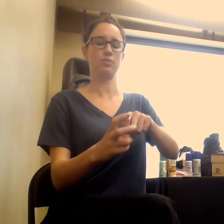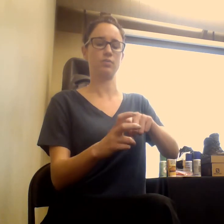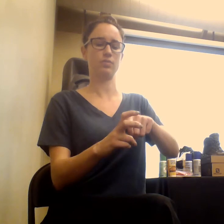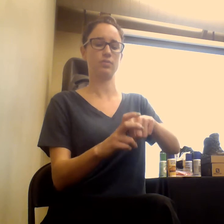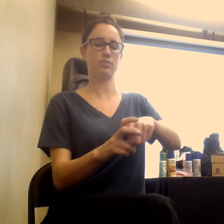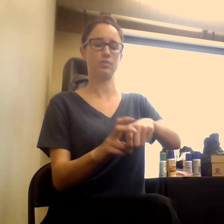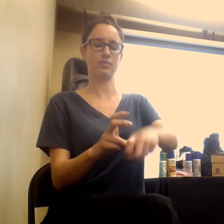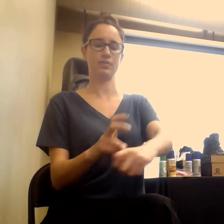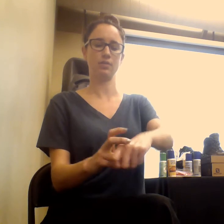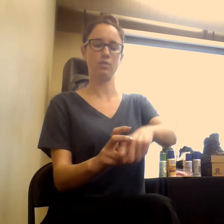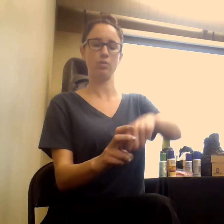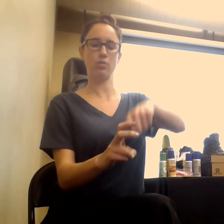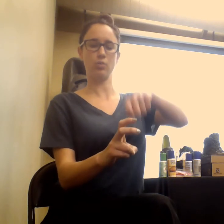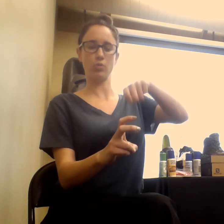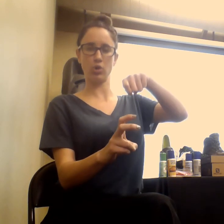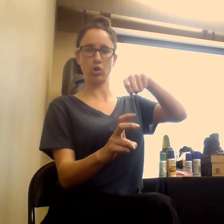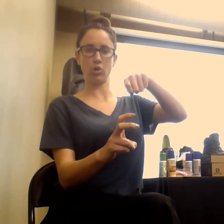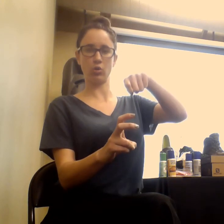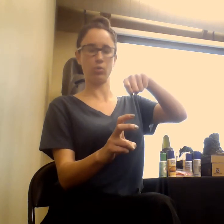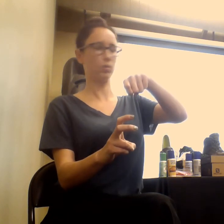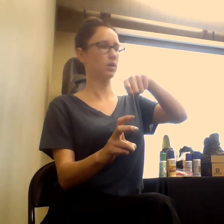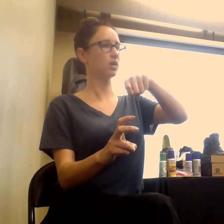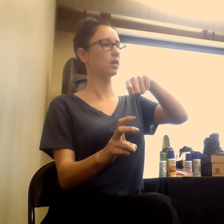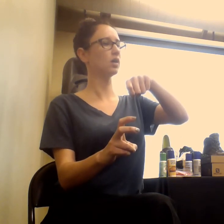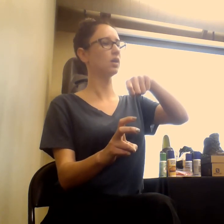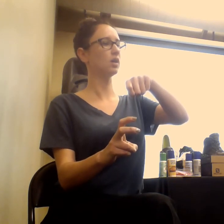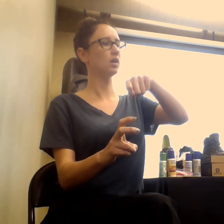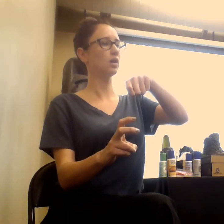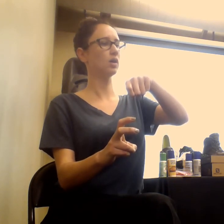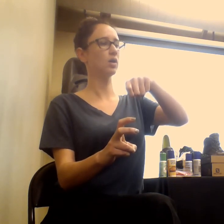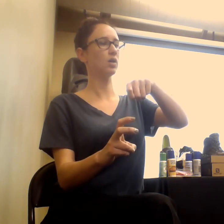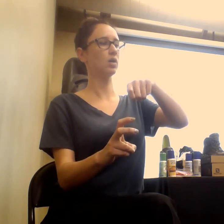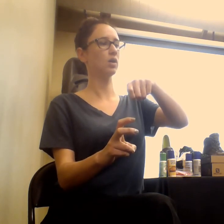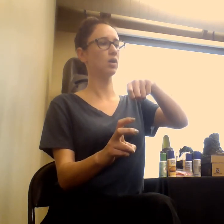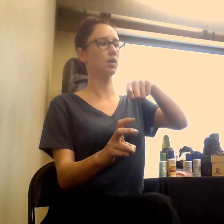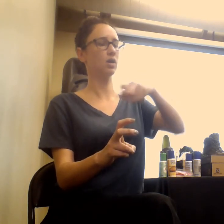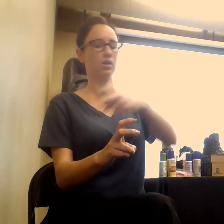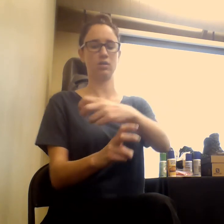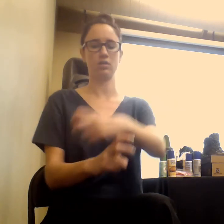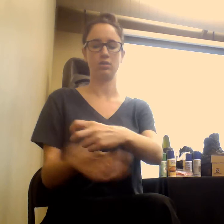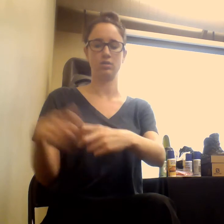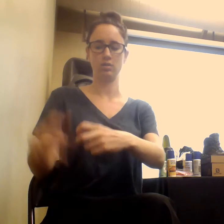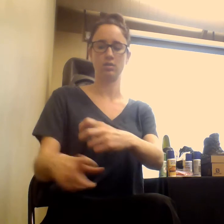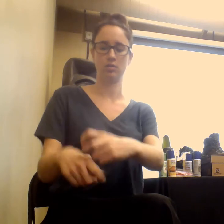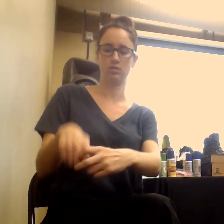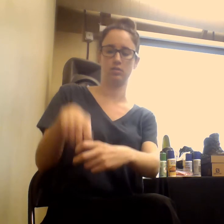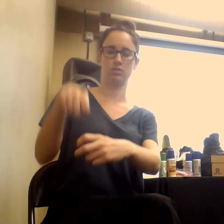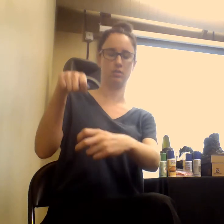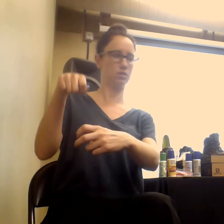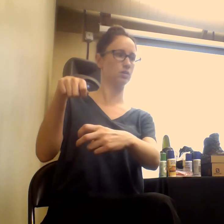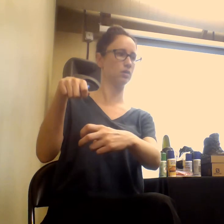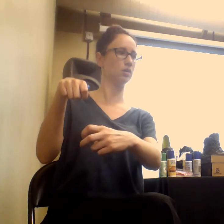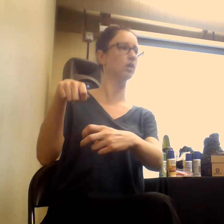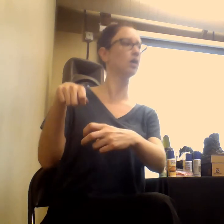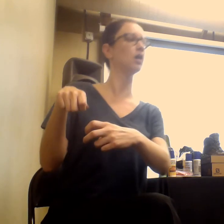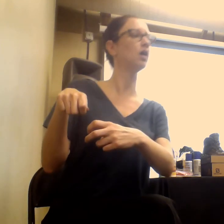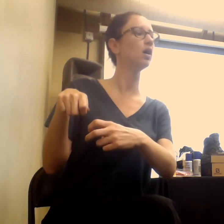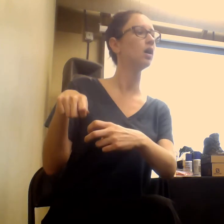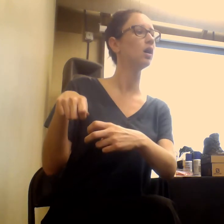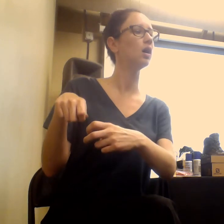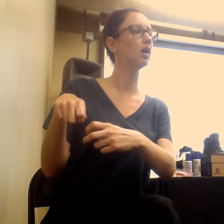so take this one here, got it? you go Oh, through there. go through the top one or the? No, you go through the lace itself. Go through